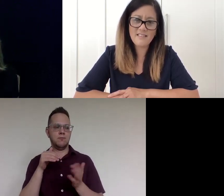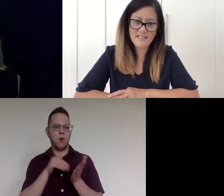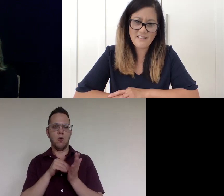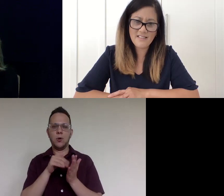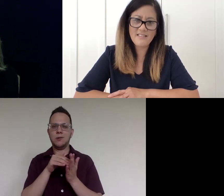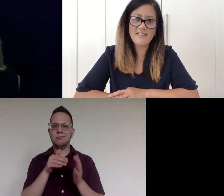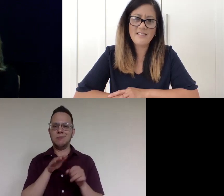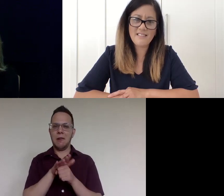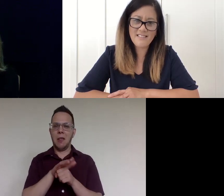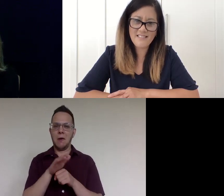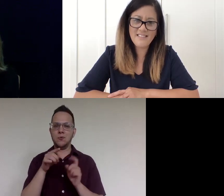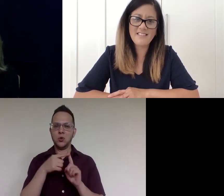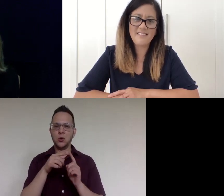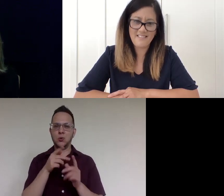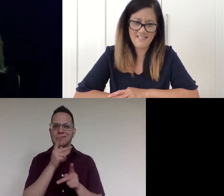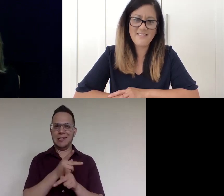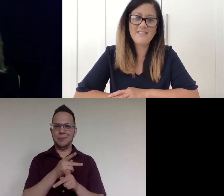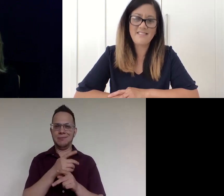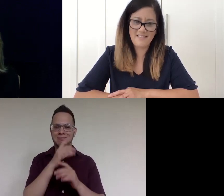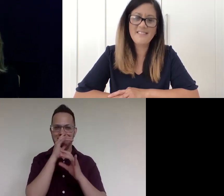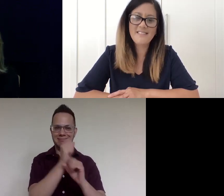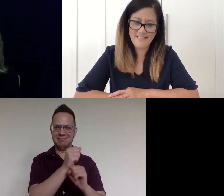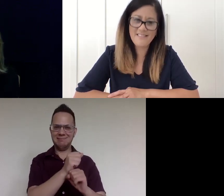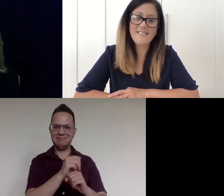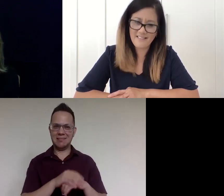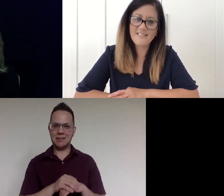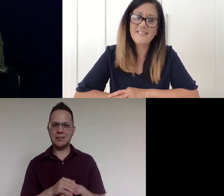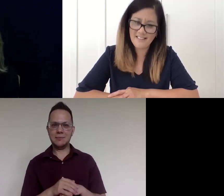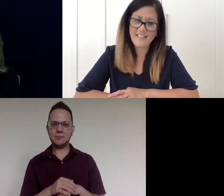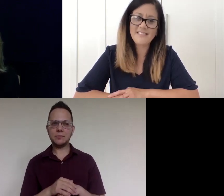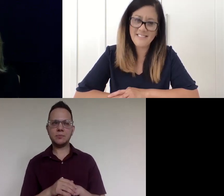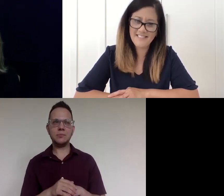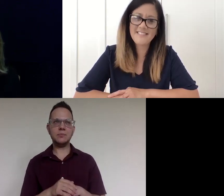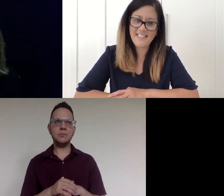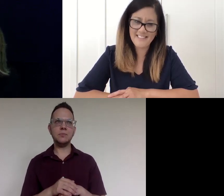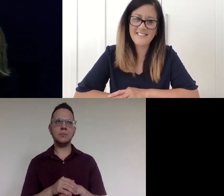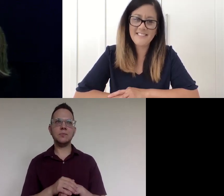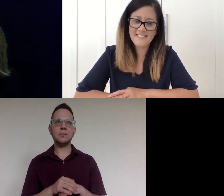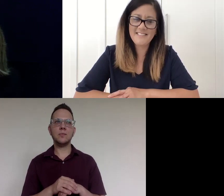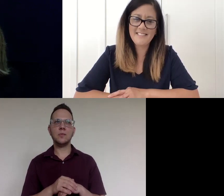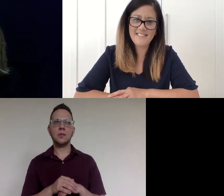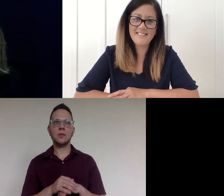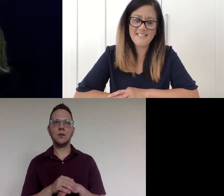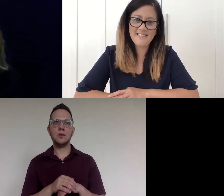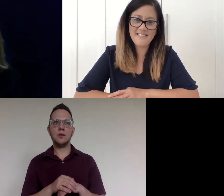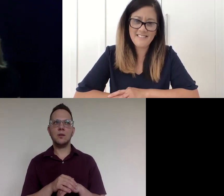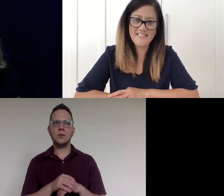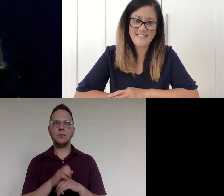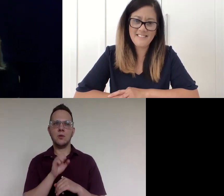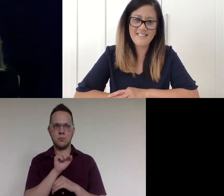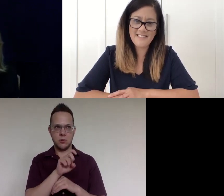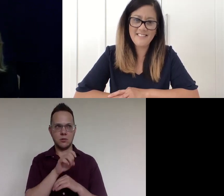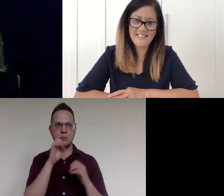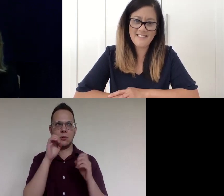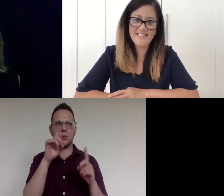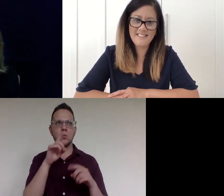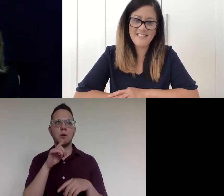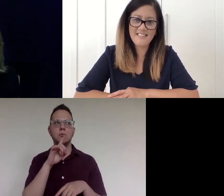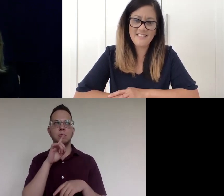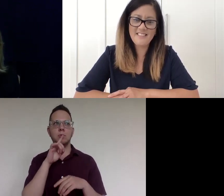and the misunderstandings and the misinformation, because they're trusted and people will understand them.